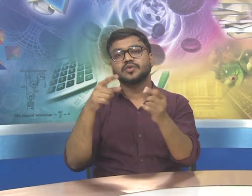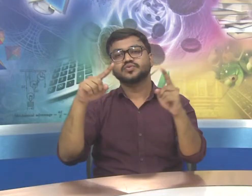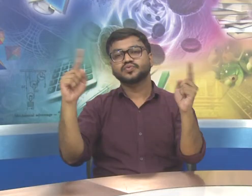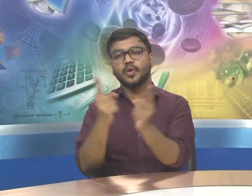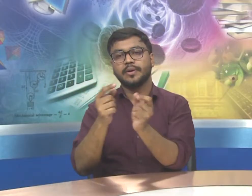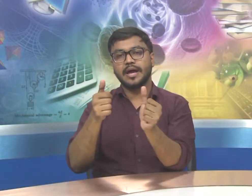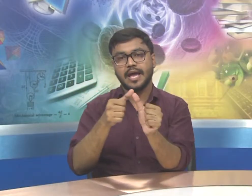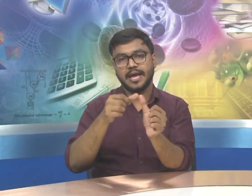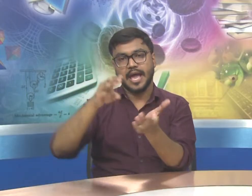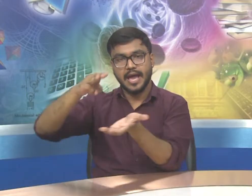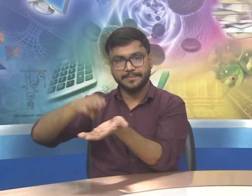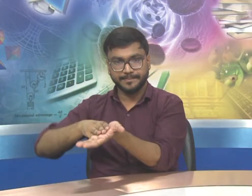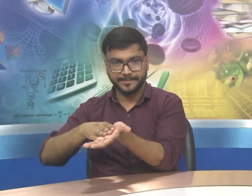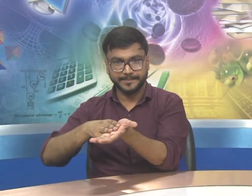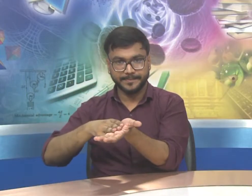call it Am.